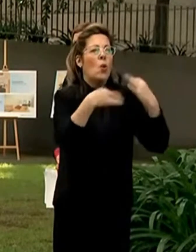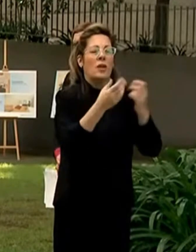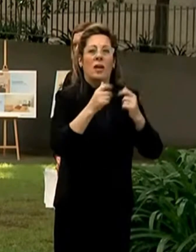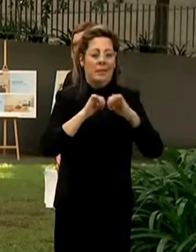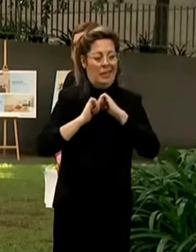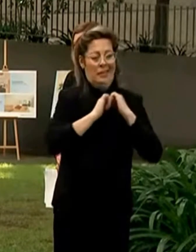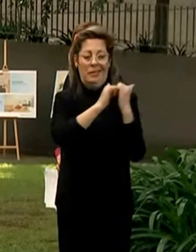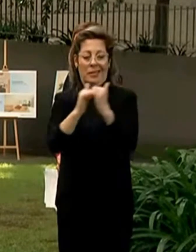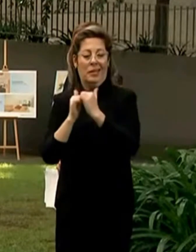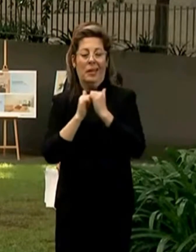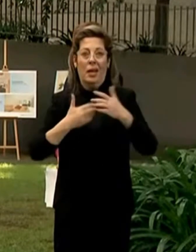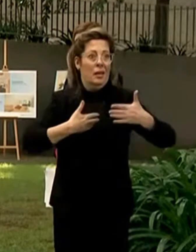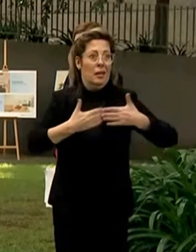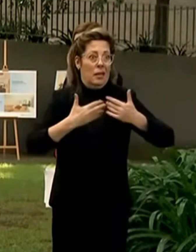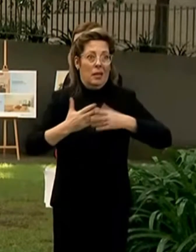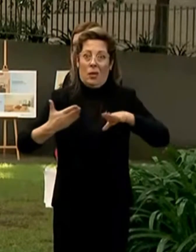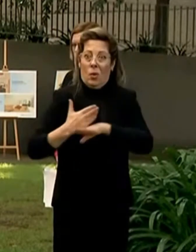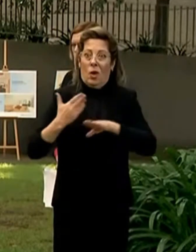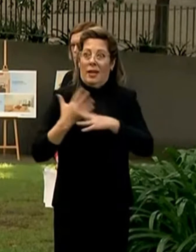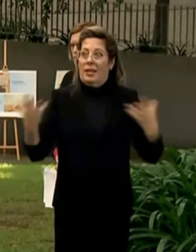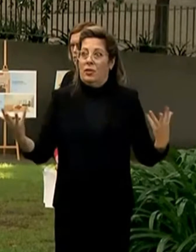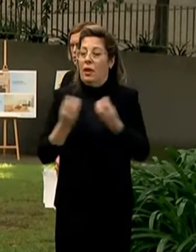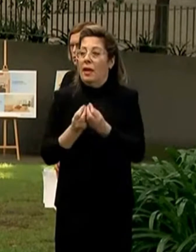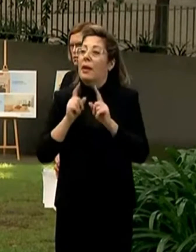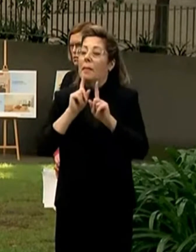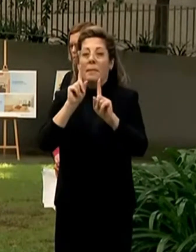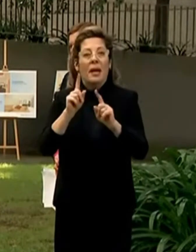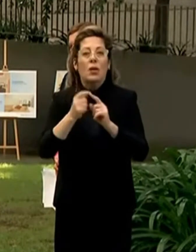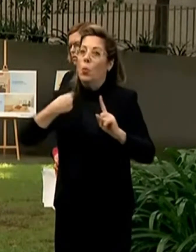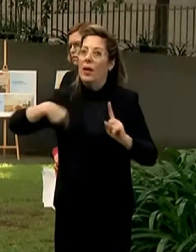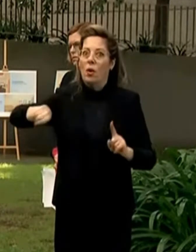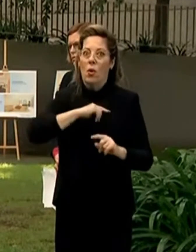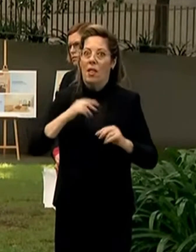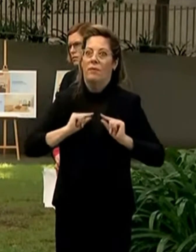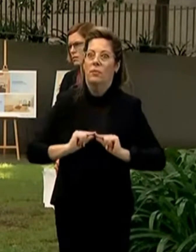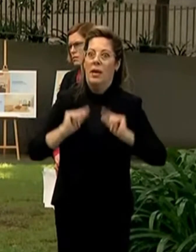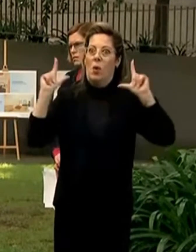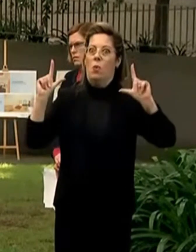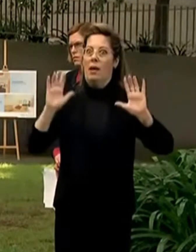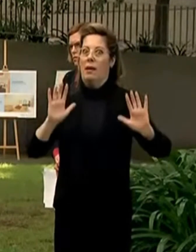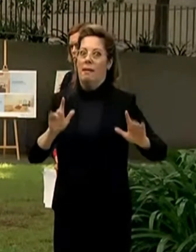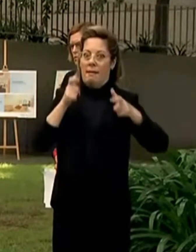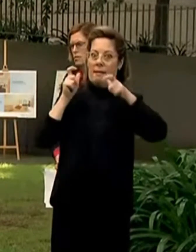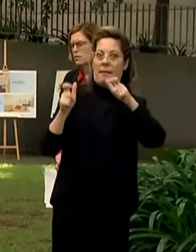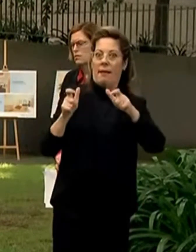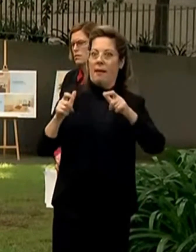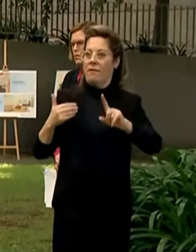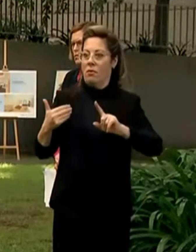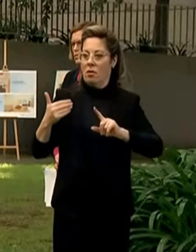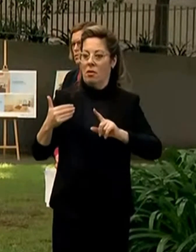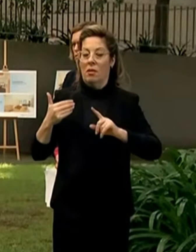stay on top of this. But all of us have to have that vigilance, that sense of urgency. If we get through the next 2 or 3 weeks,